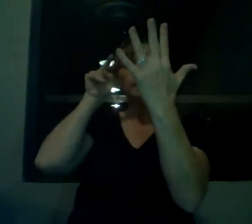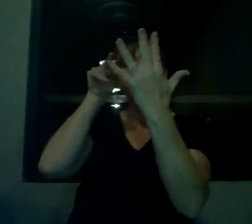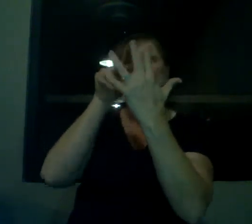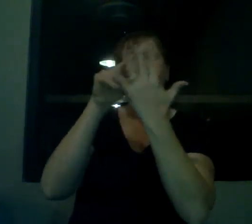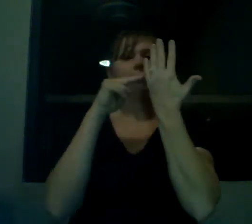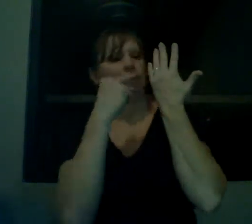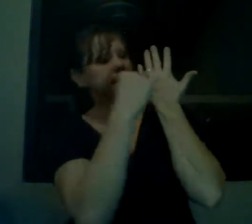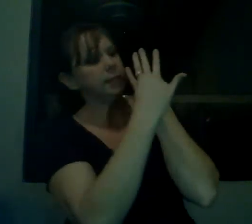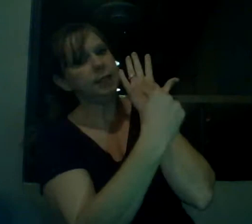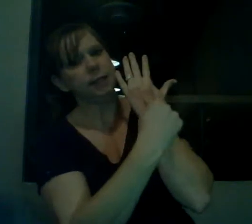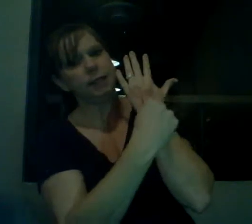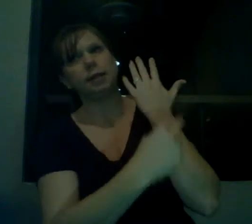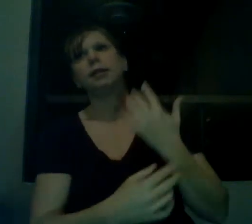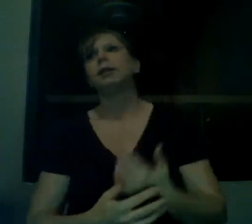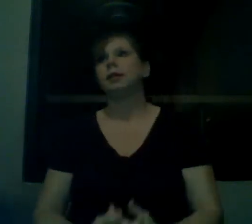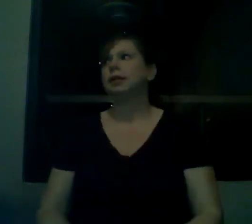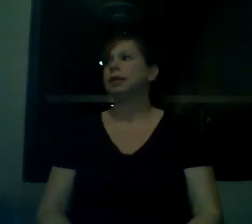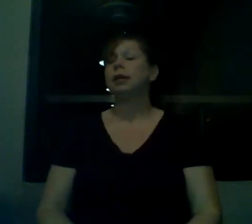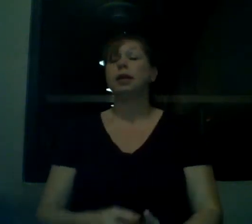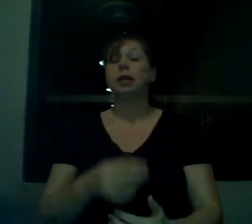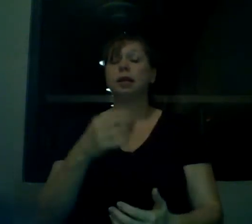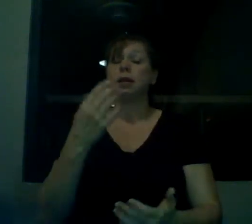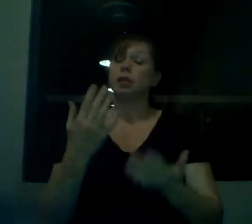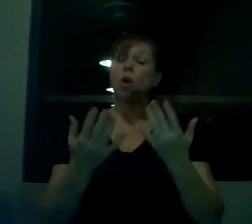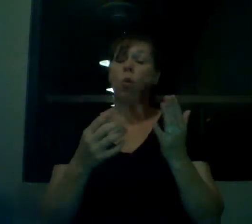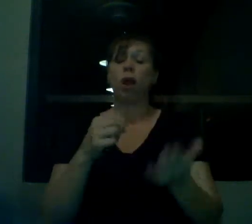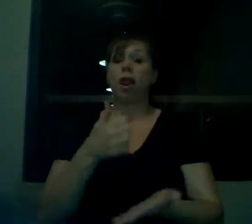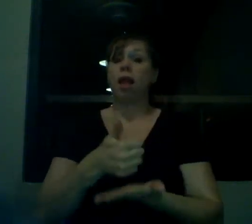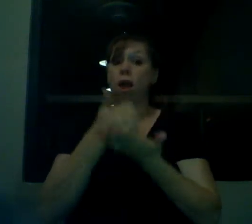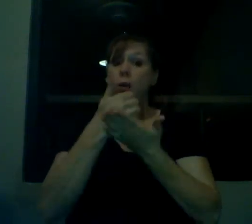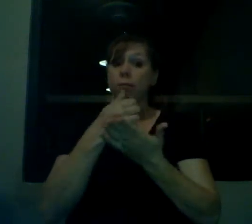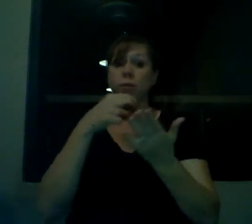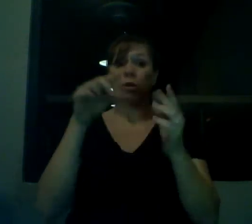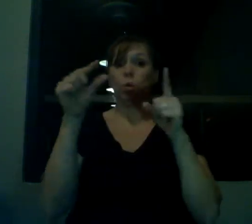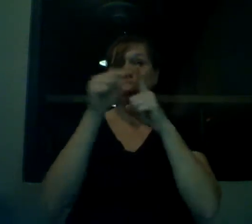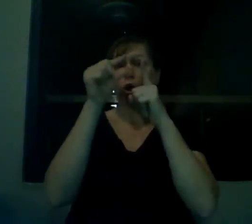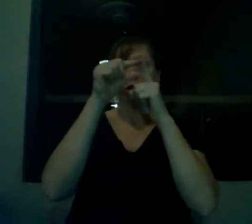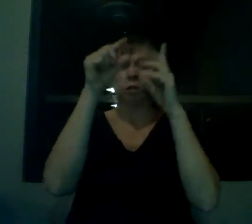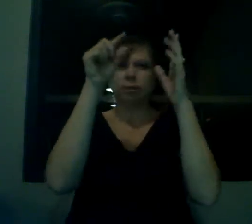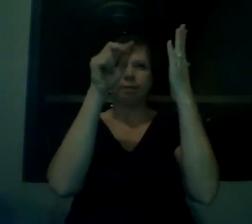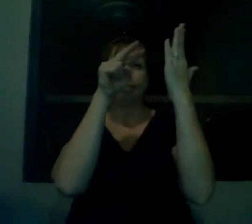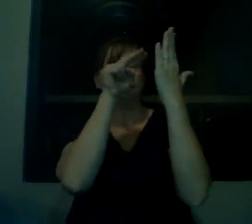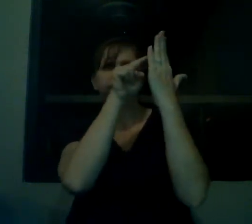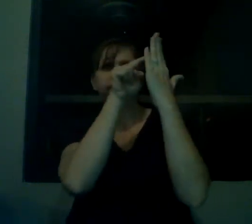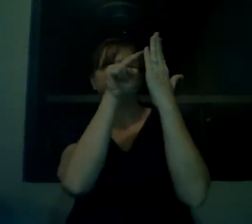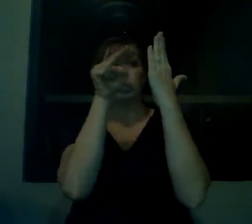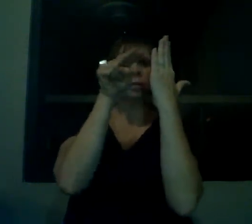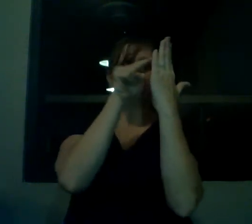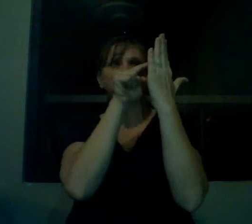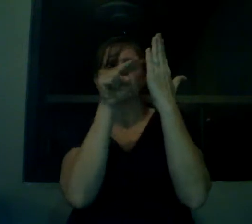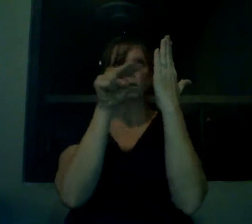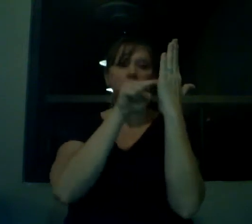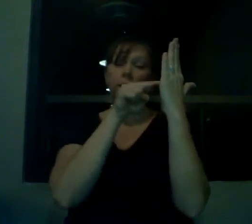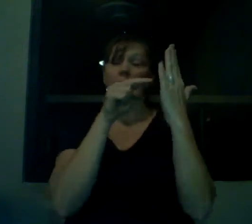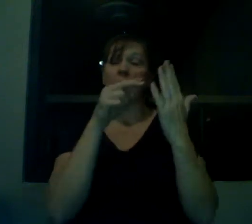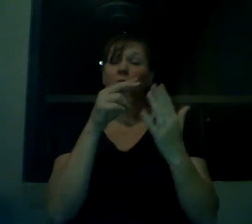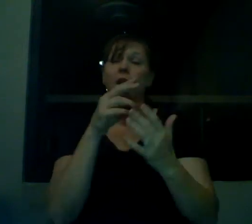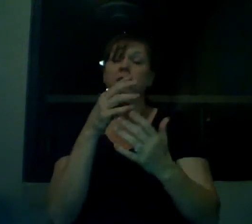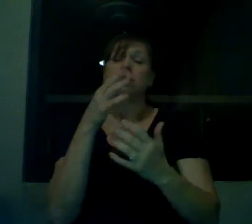Wow. And the letters aren't moving so much. So if you know someone that's dyslexic, that's a really good thing for them to